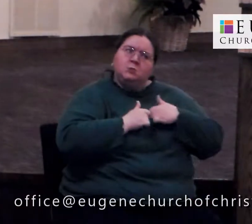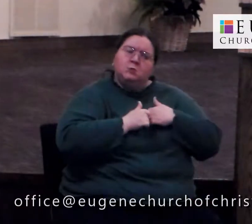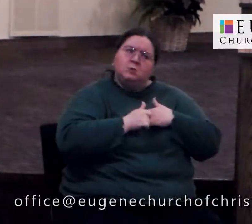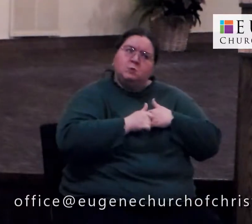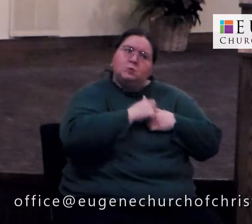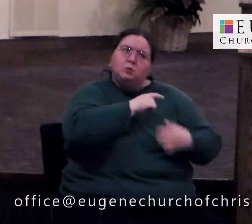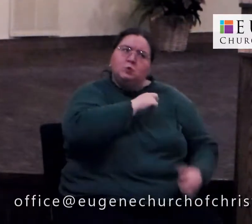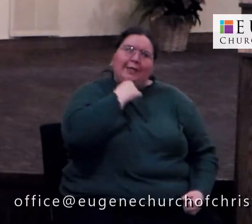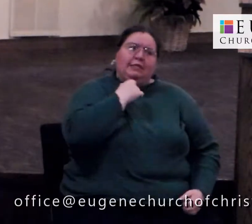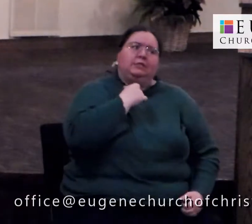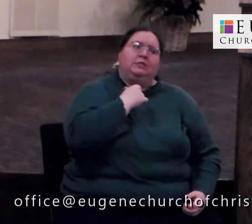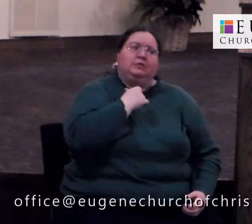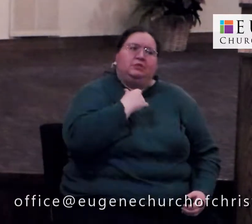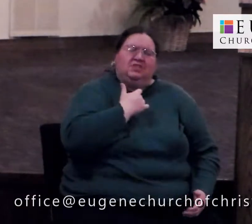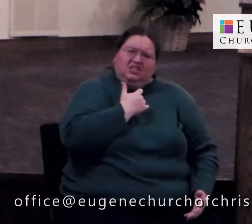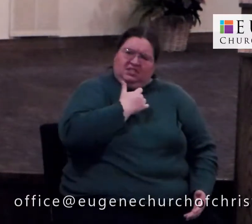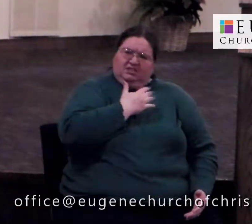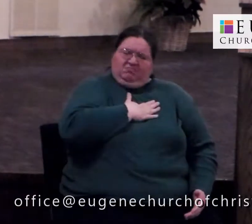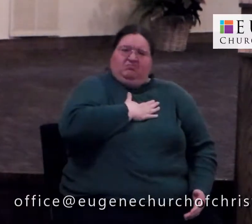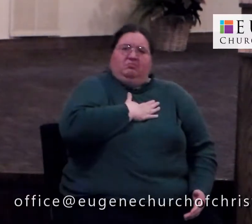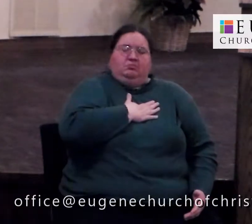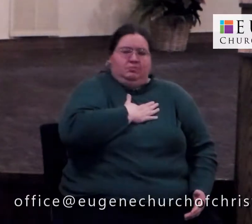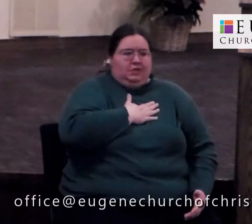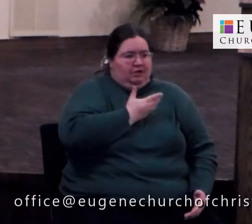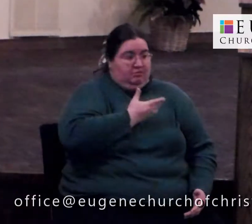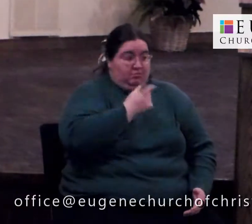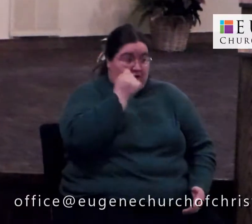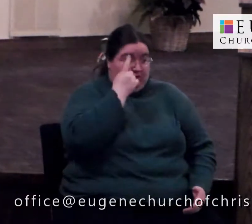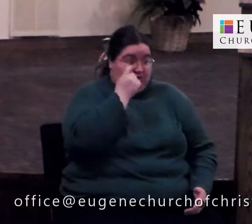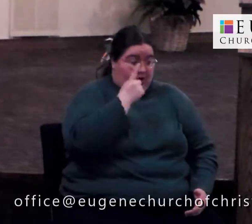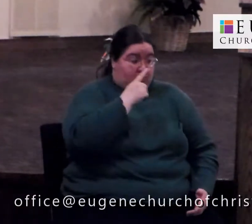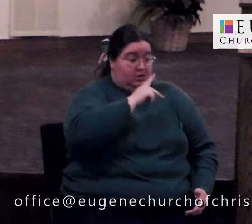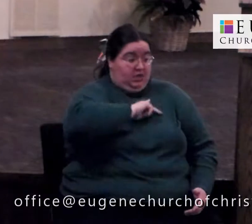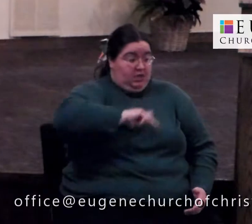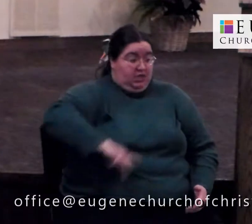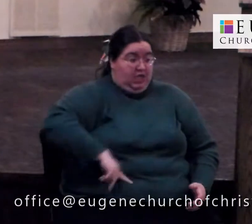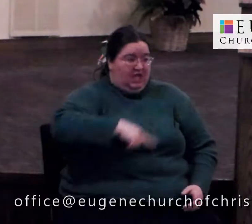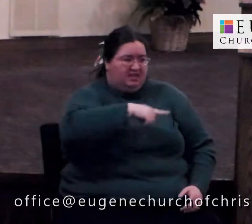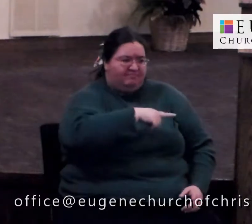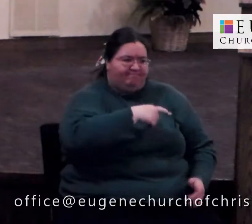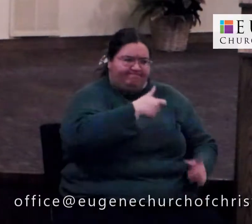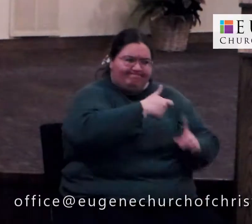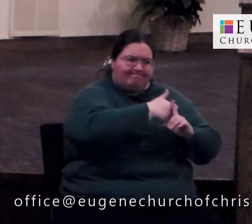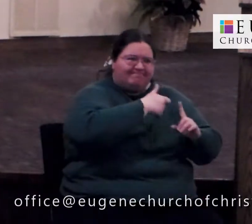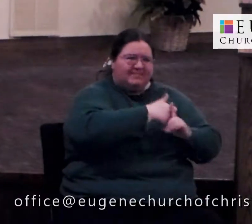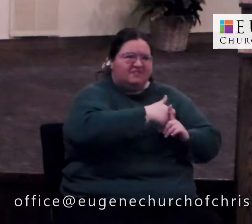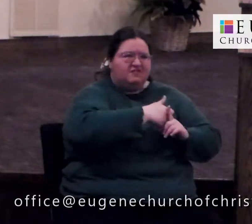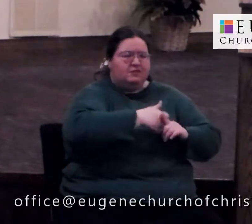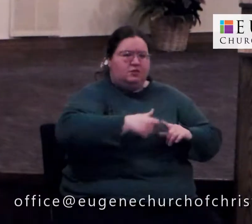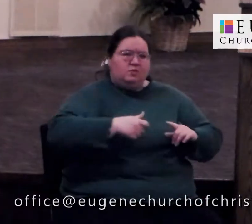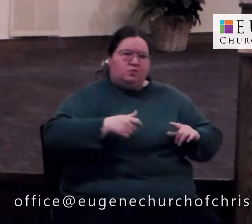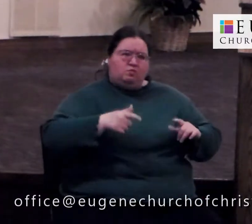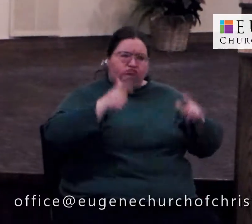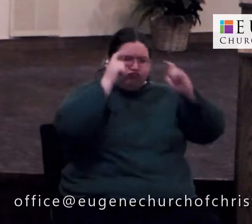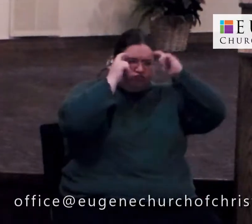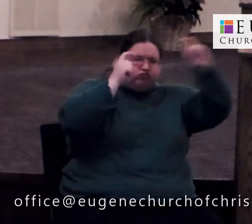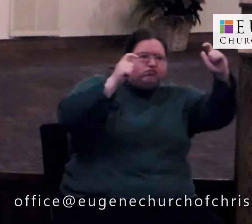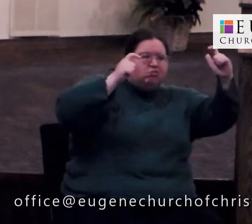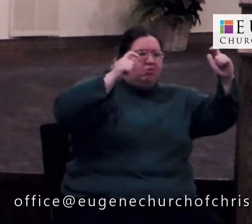extravagant, very full of himself kind of leader. The Herodian, one of his palaces that was there nearby, was one of the